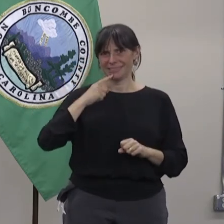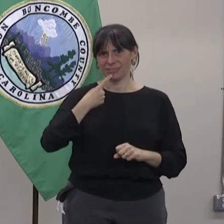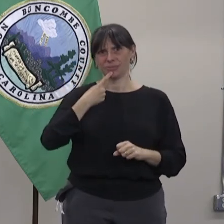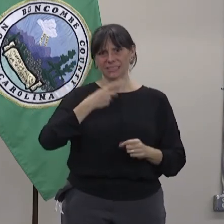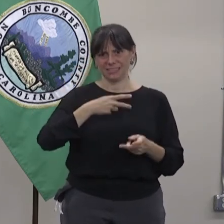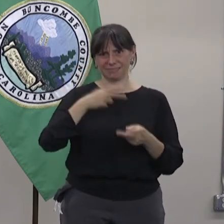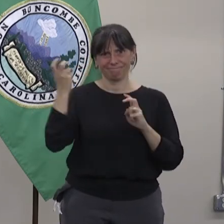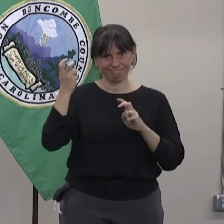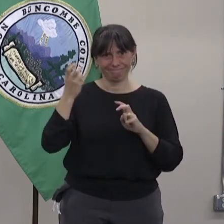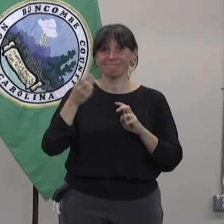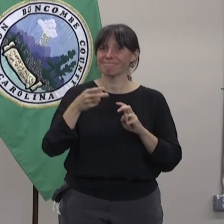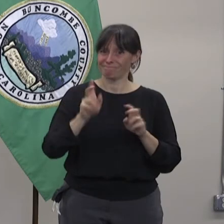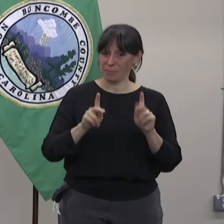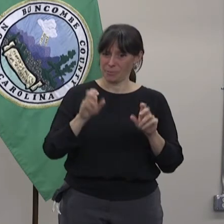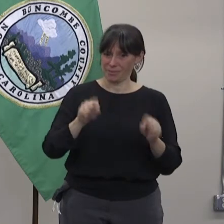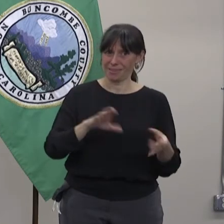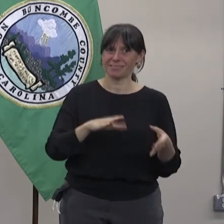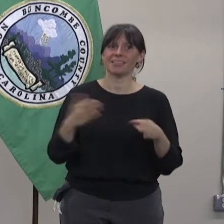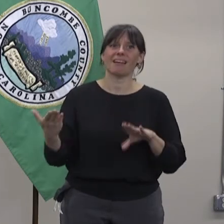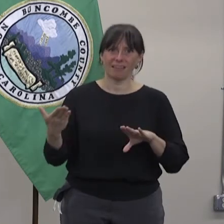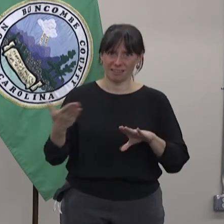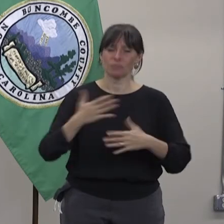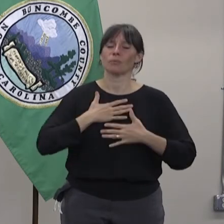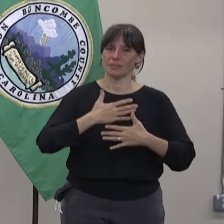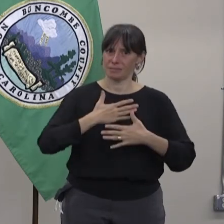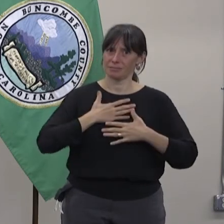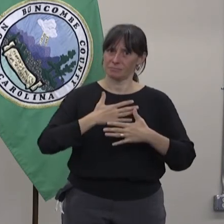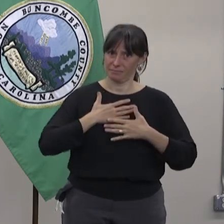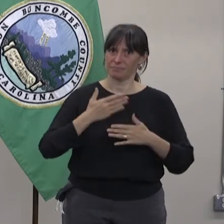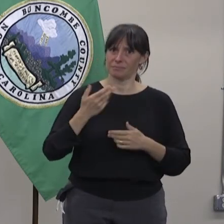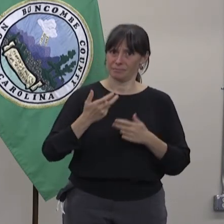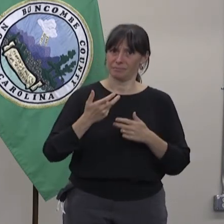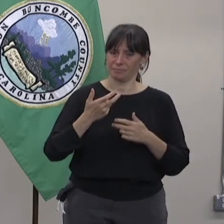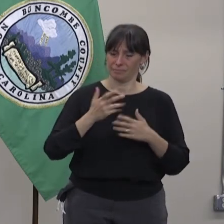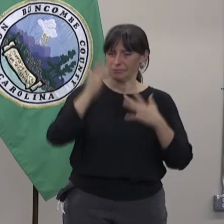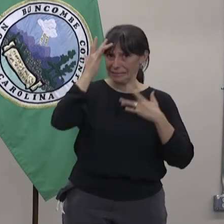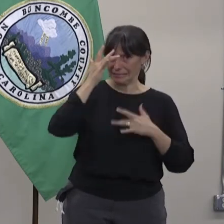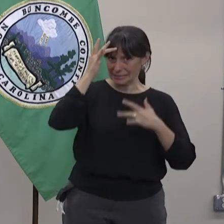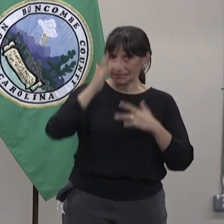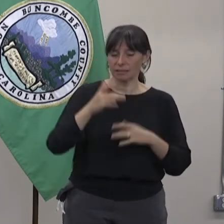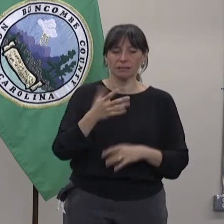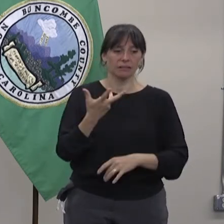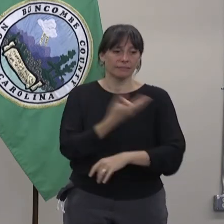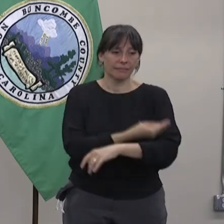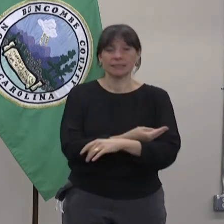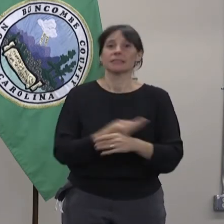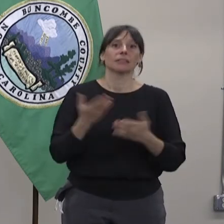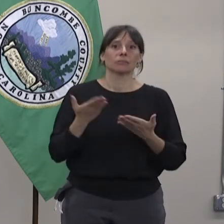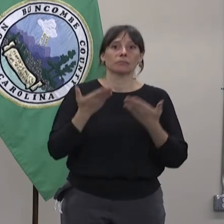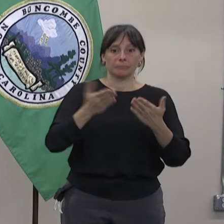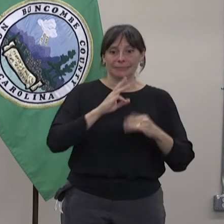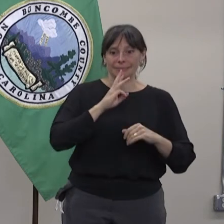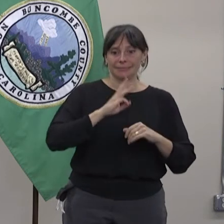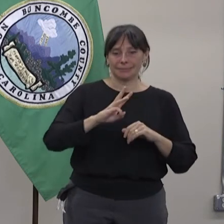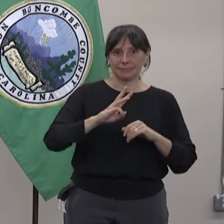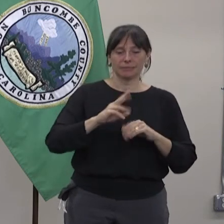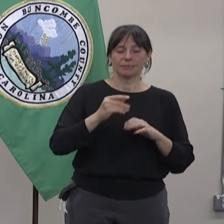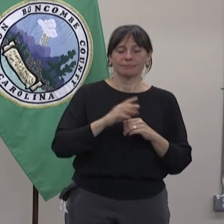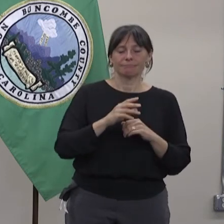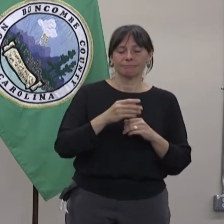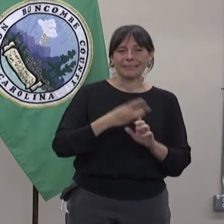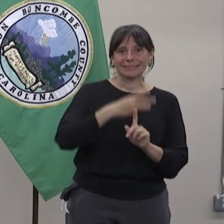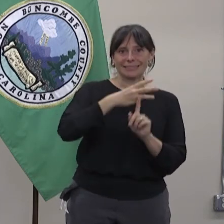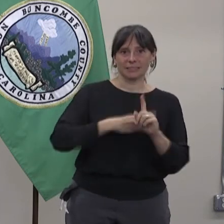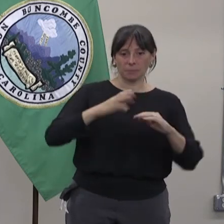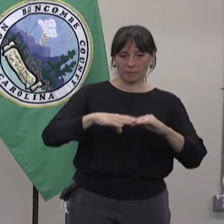deadly. Flu vaccination is recommended for everyone 6 months and older. Contact your healthcare provider,